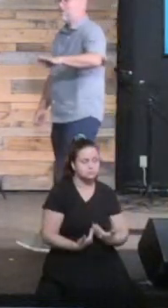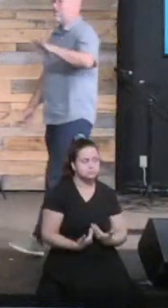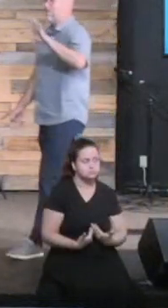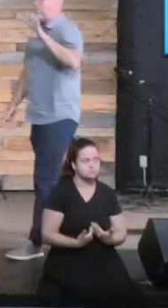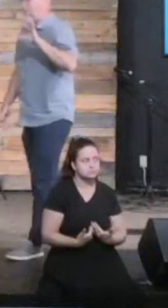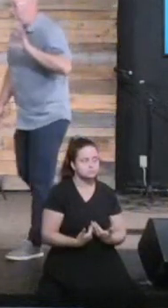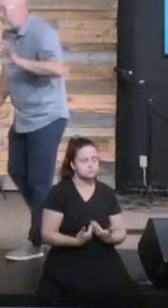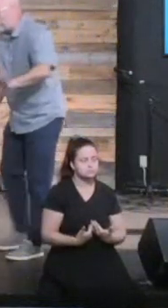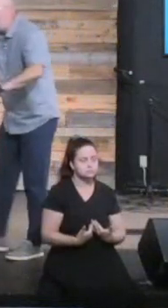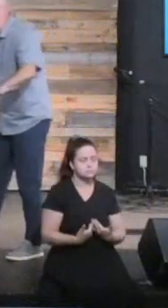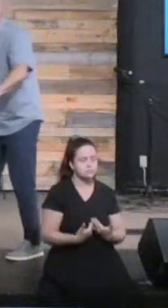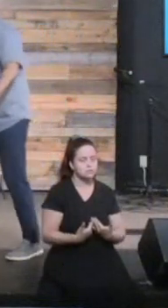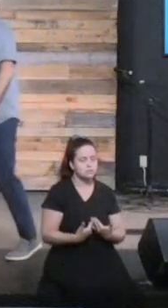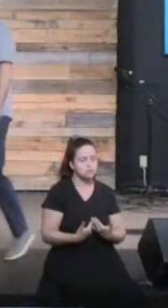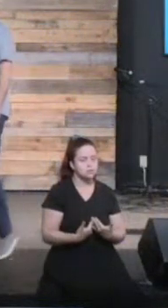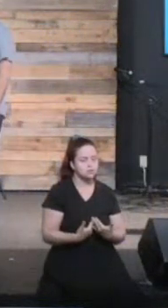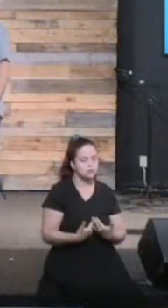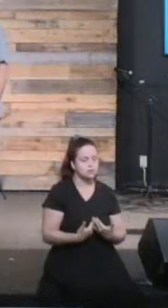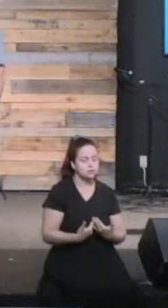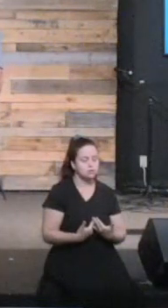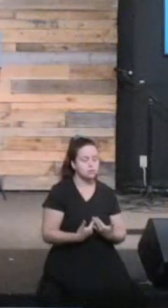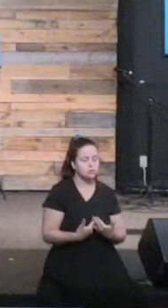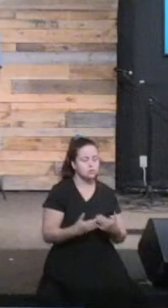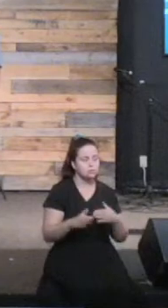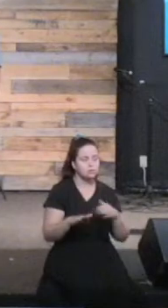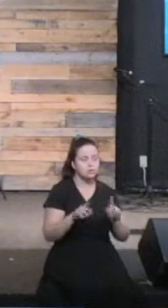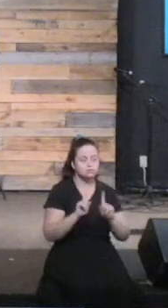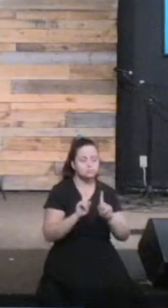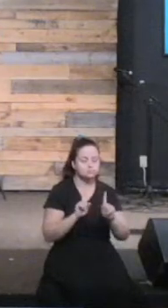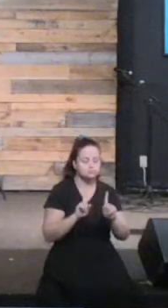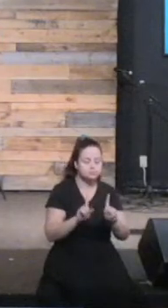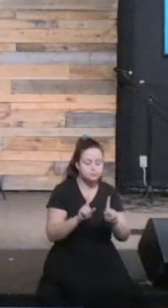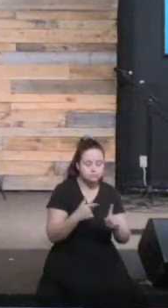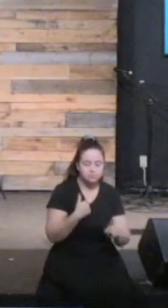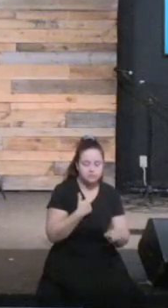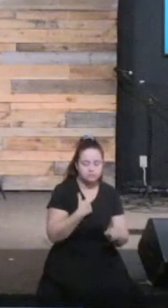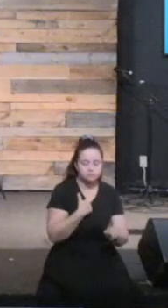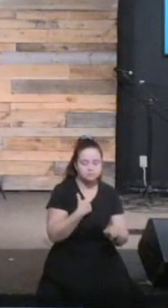walk before me next slide